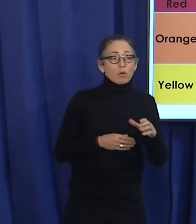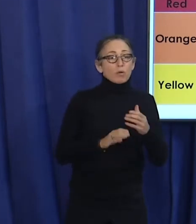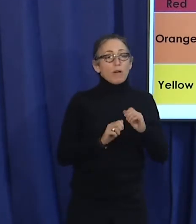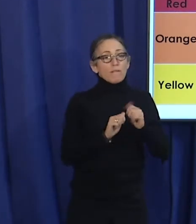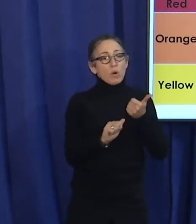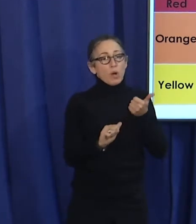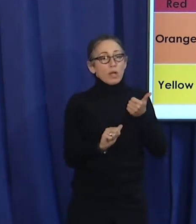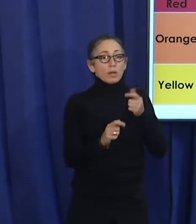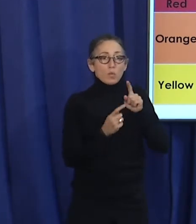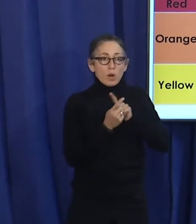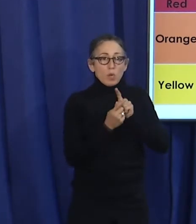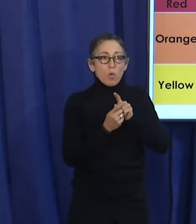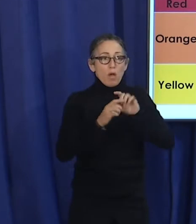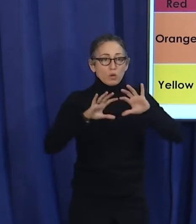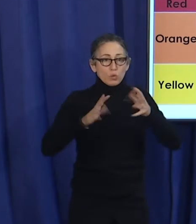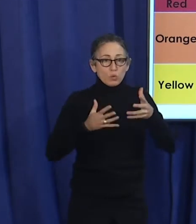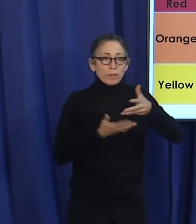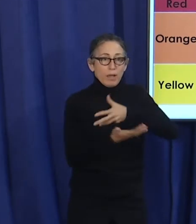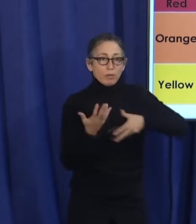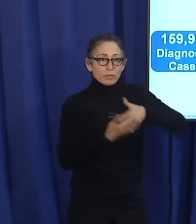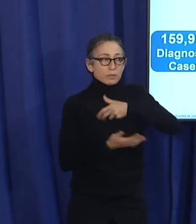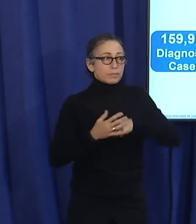with strict masking and social distancing.